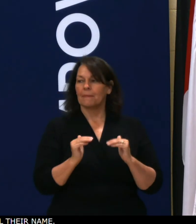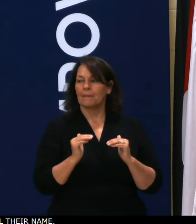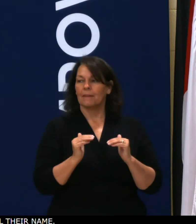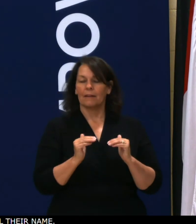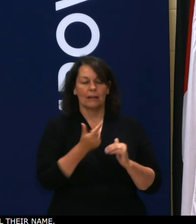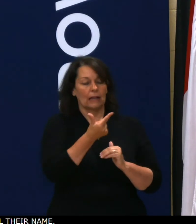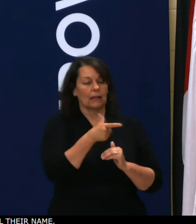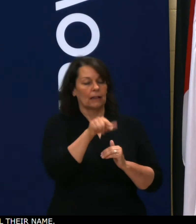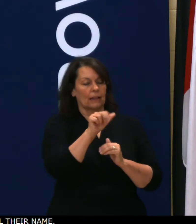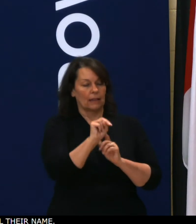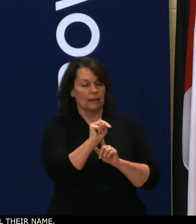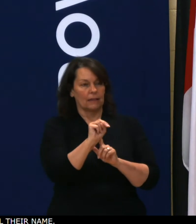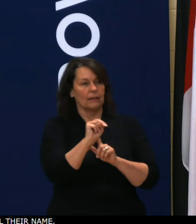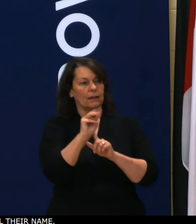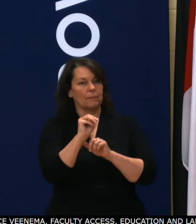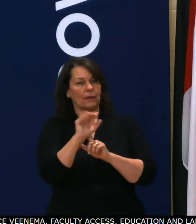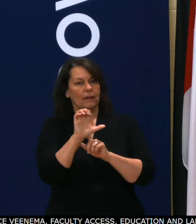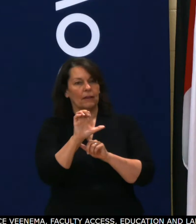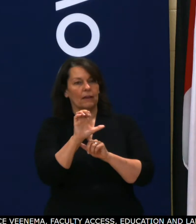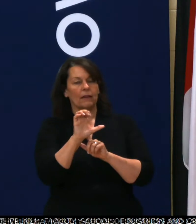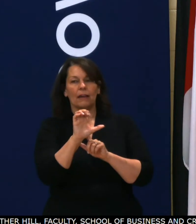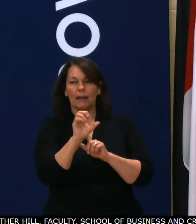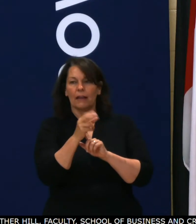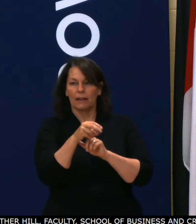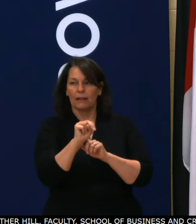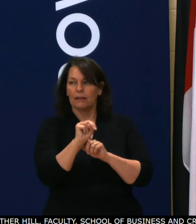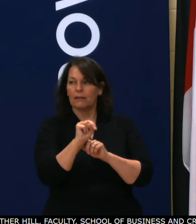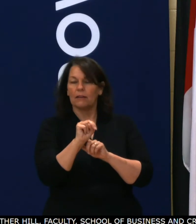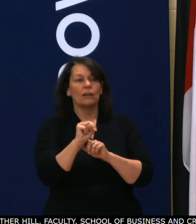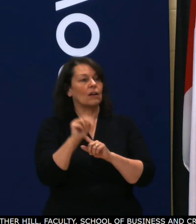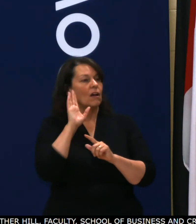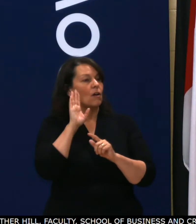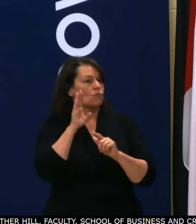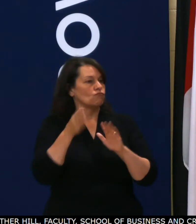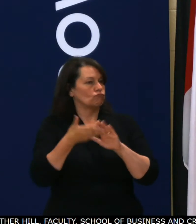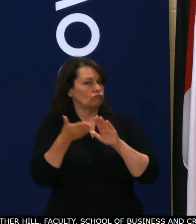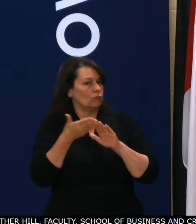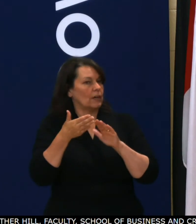Glenn Mahan, facilities manager, 20 years.